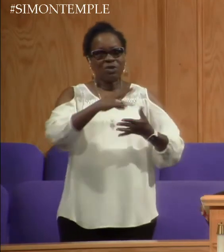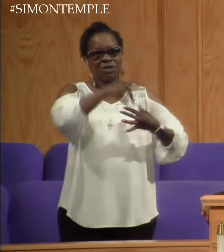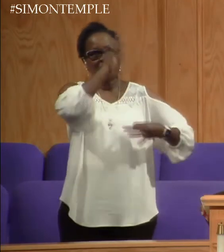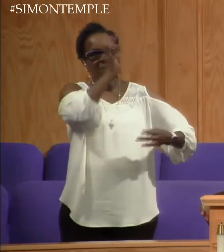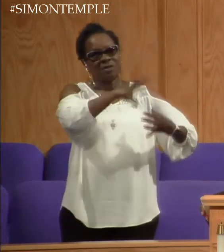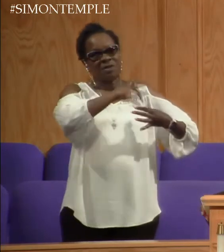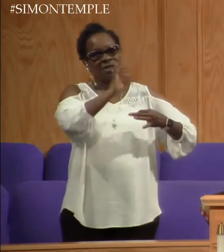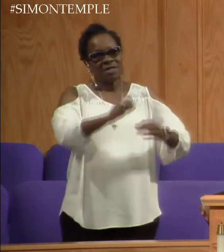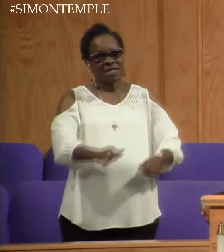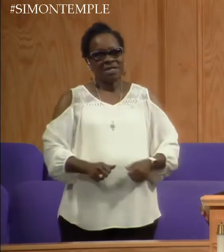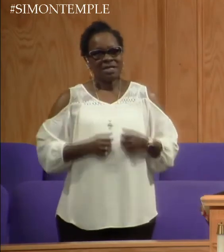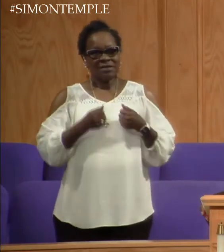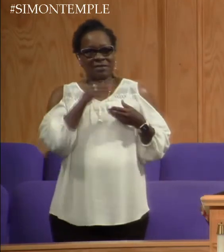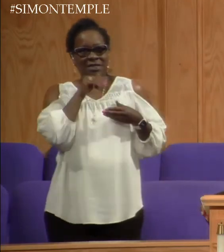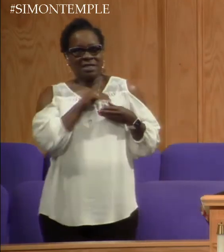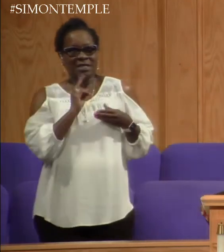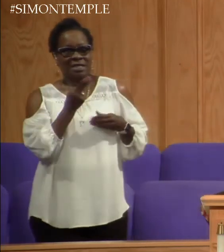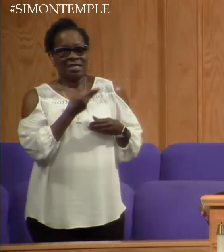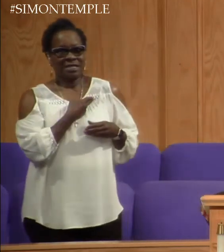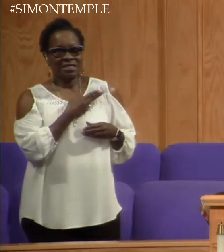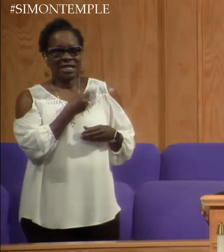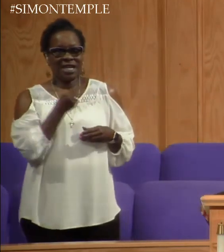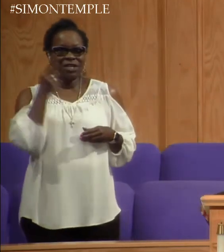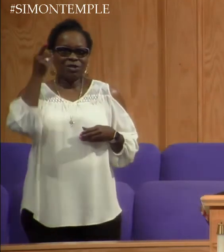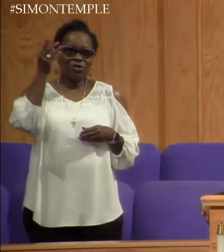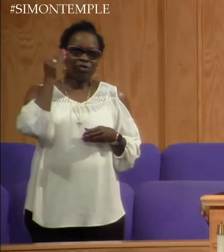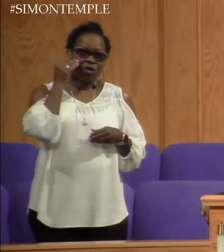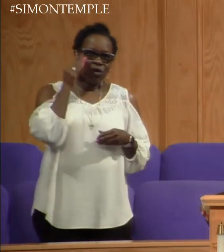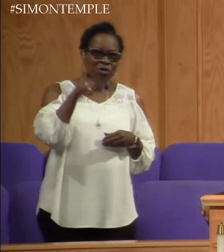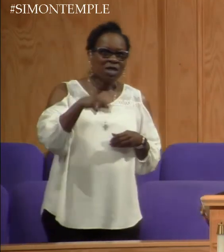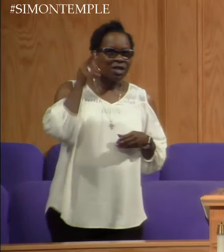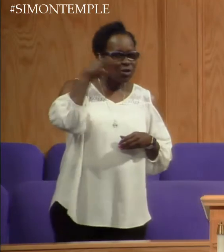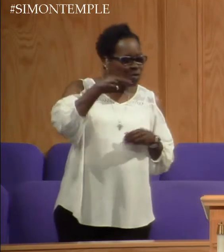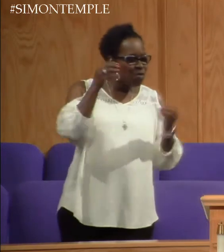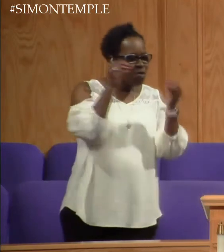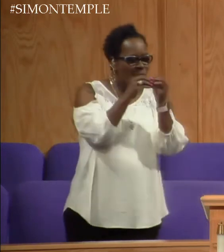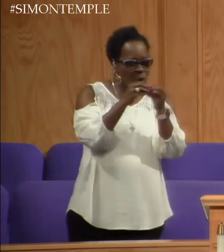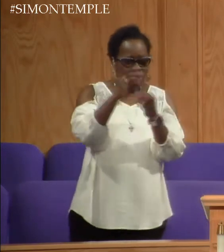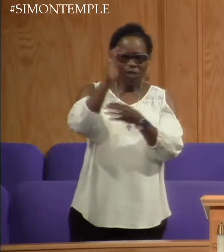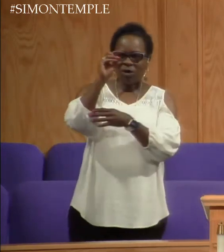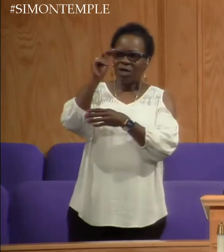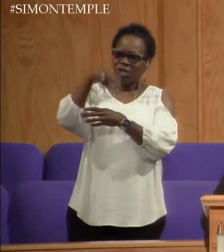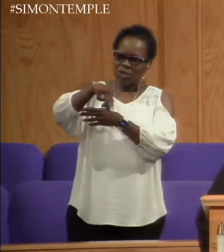in this pandemic, that you are more than a conqueror. God bless you.